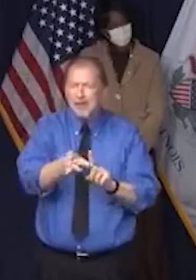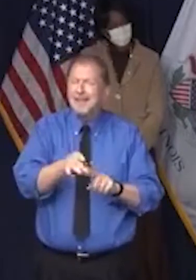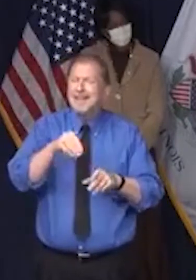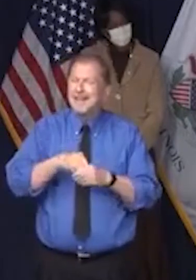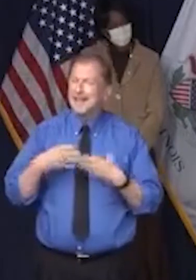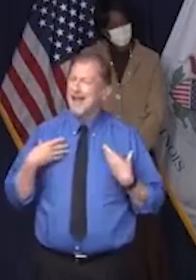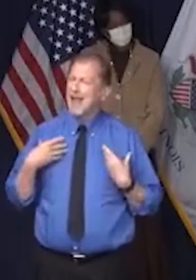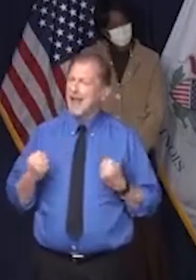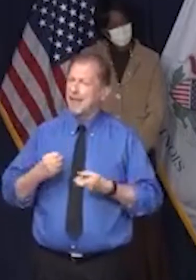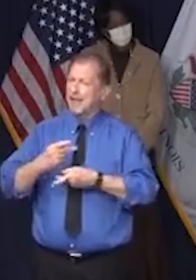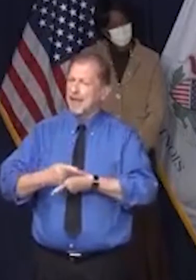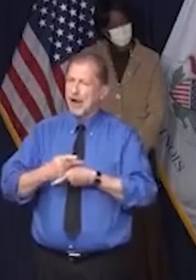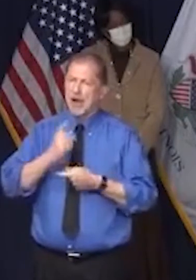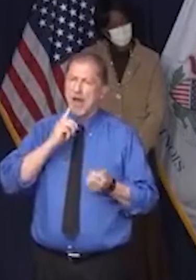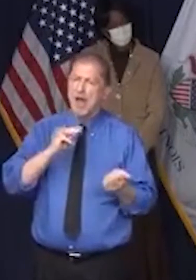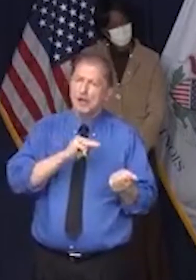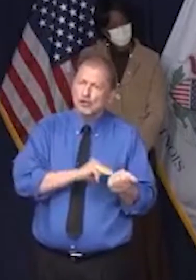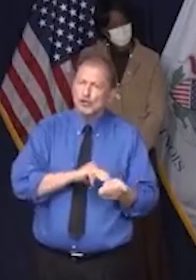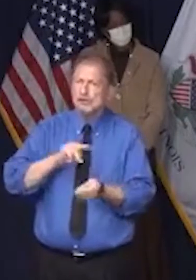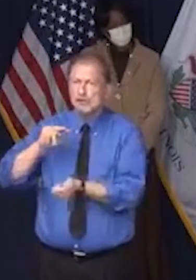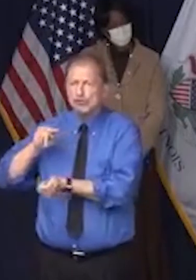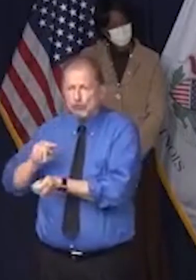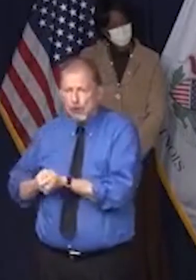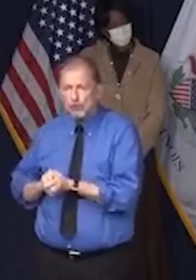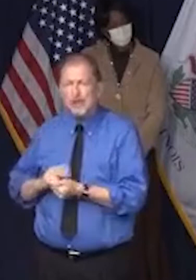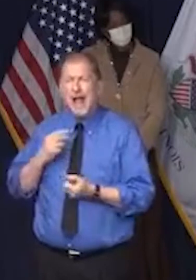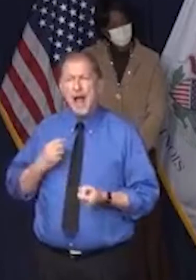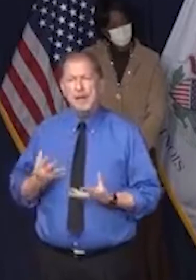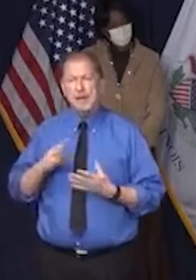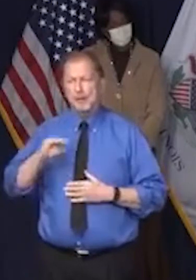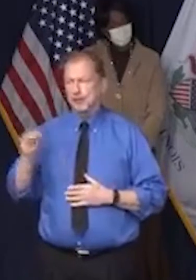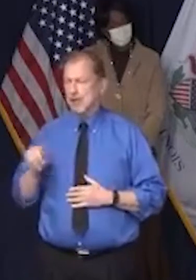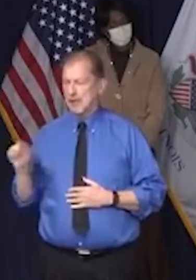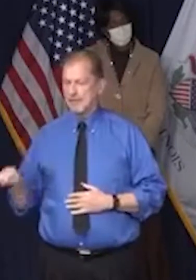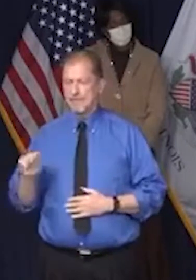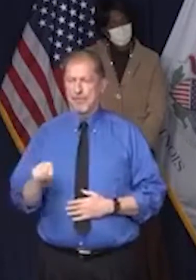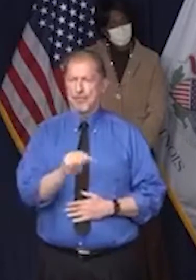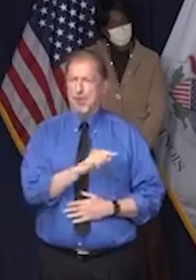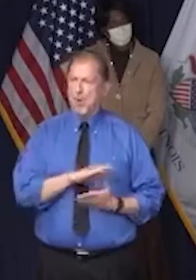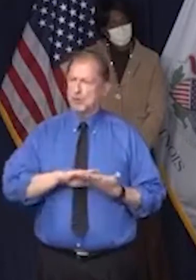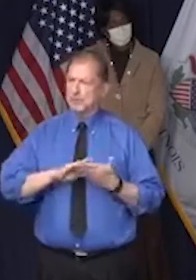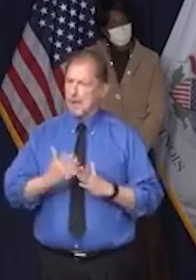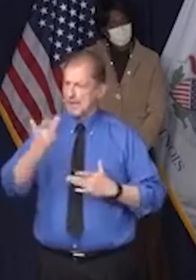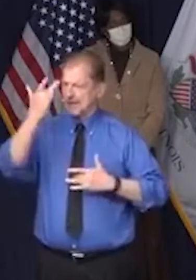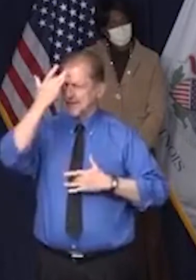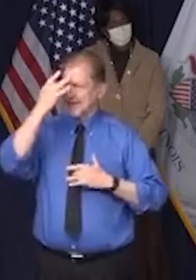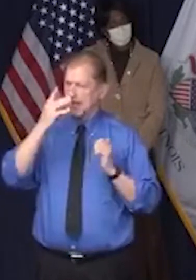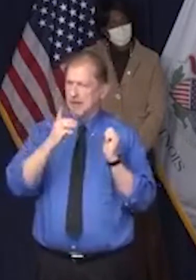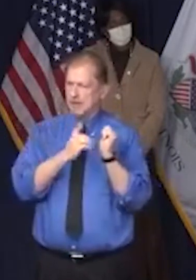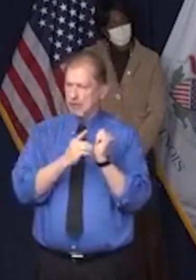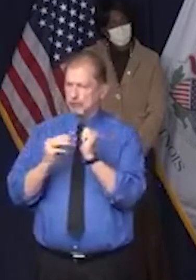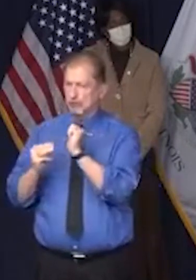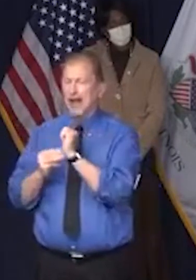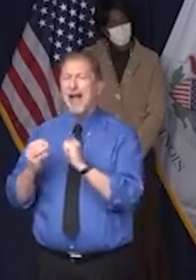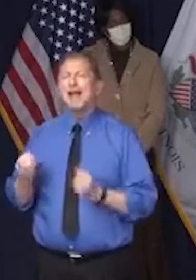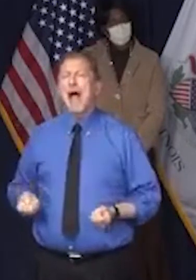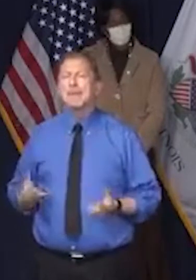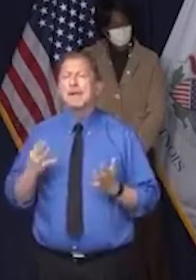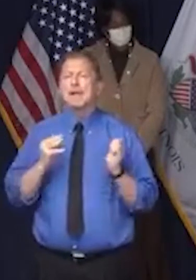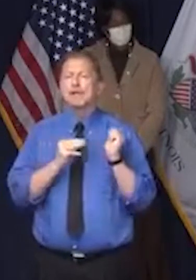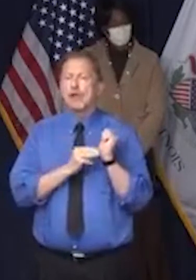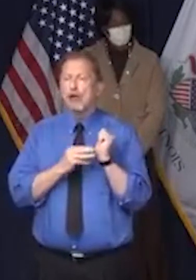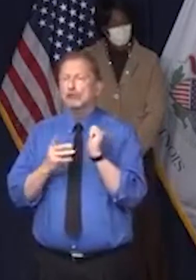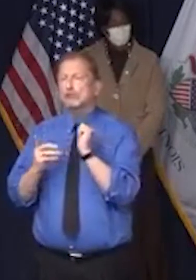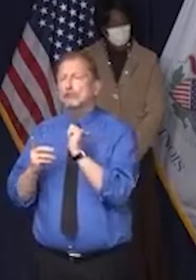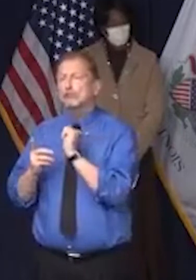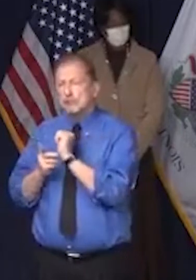healthcare workers? Do you know those numbers here in Illinois? And also, how many healthcare workers in Illinois have died? I'm going to turn